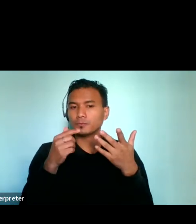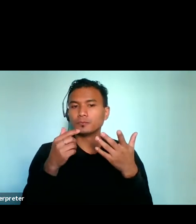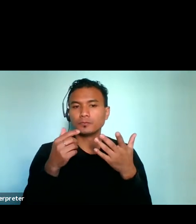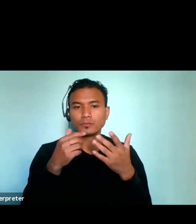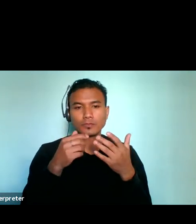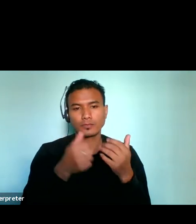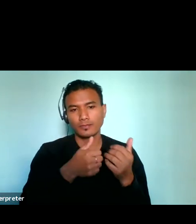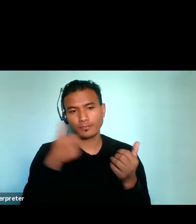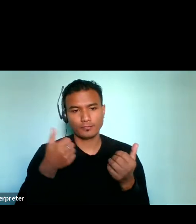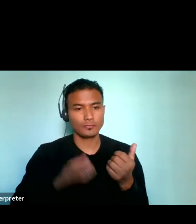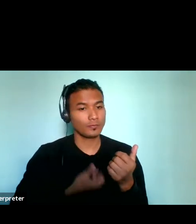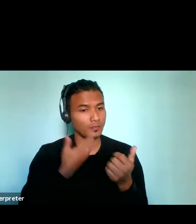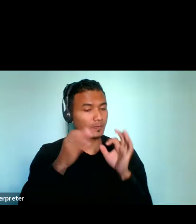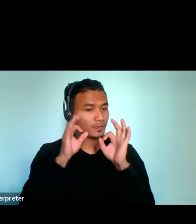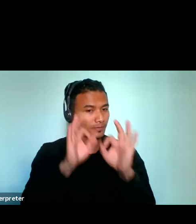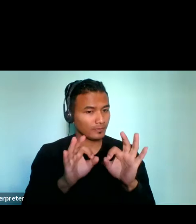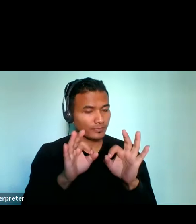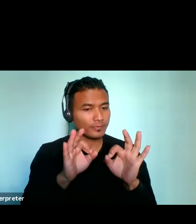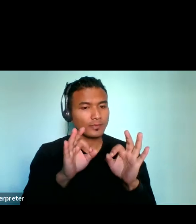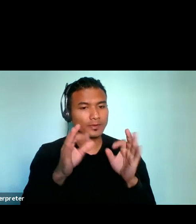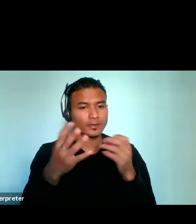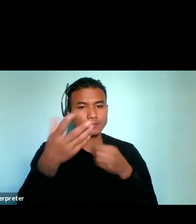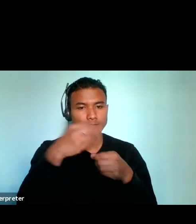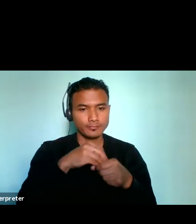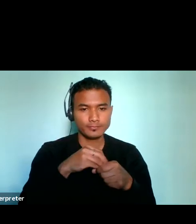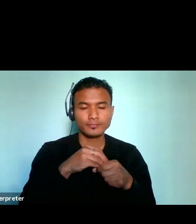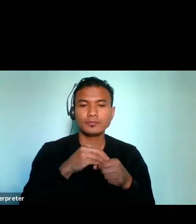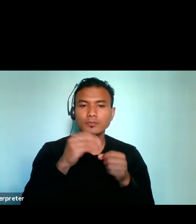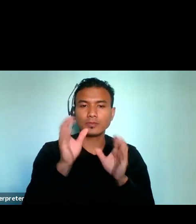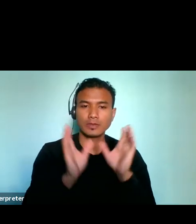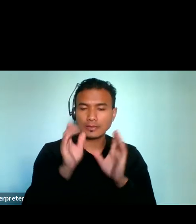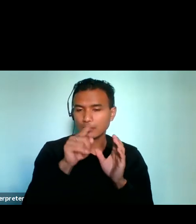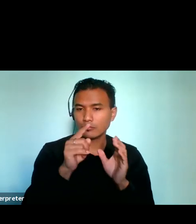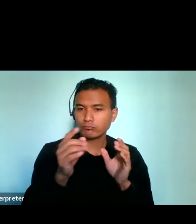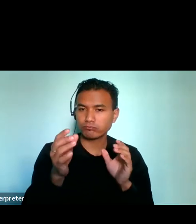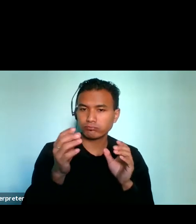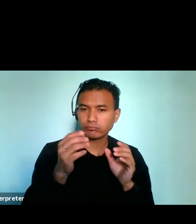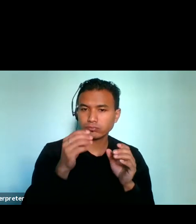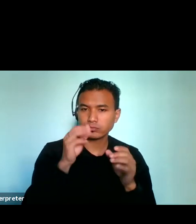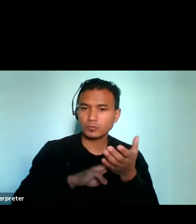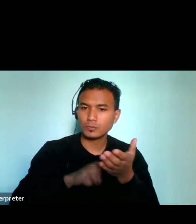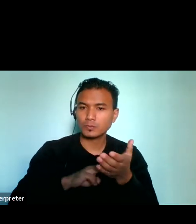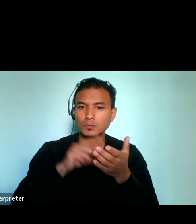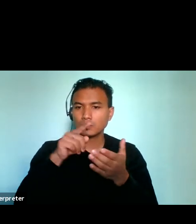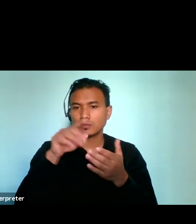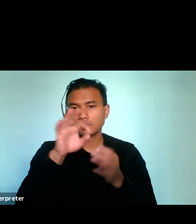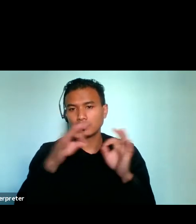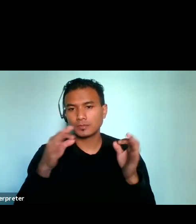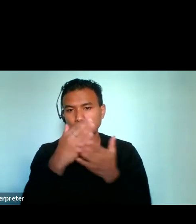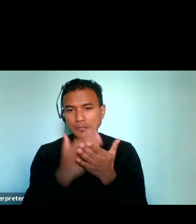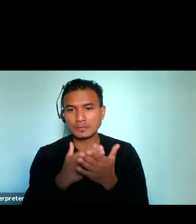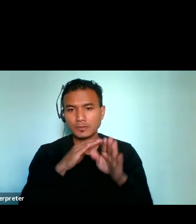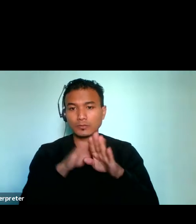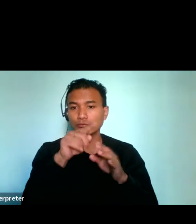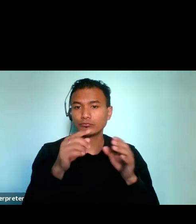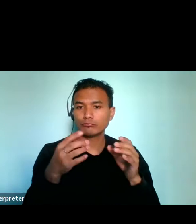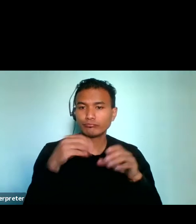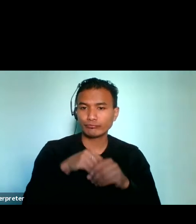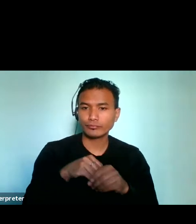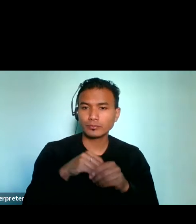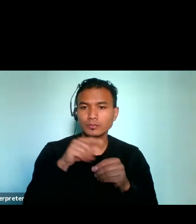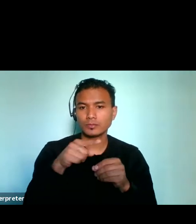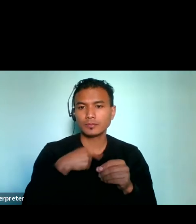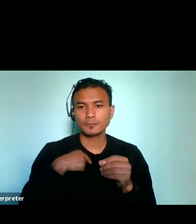great pleasure to join you for when I have been able to join you, which unfortunately hasn't been every session, but those that I've been able to join, I really